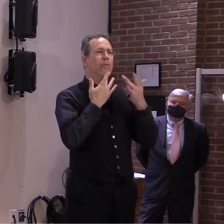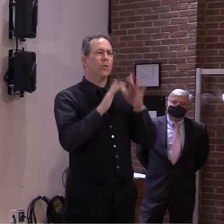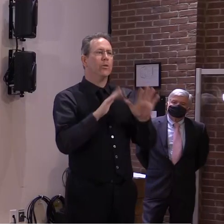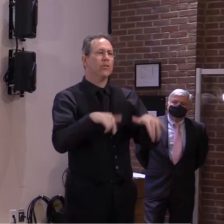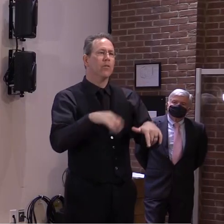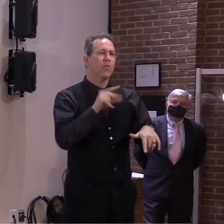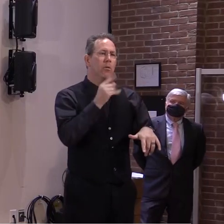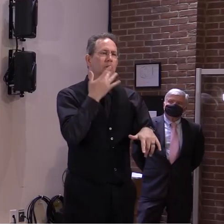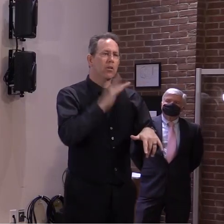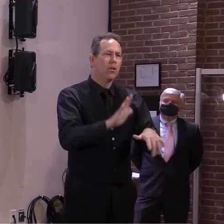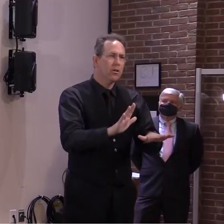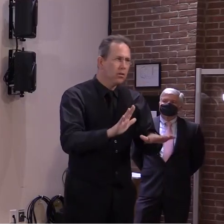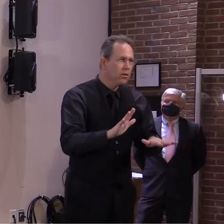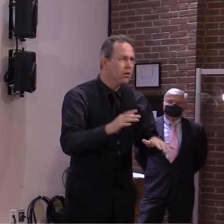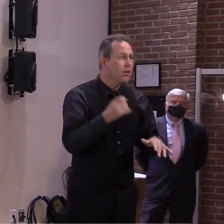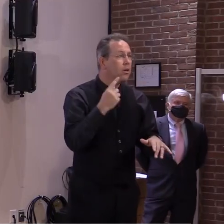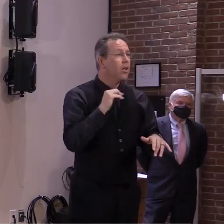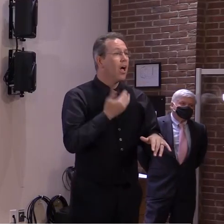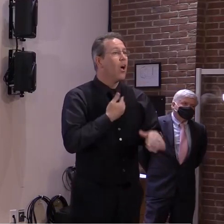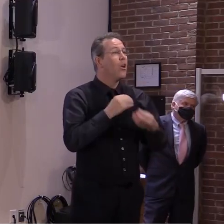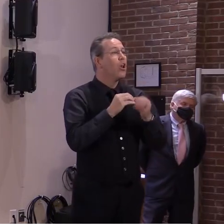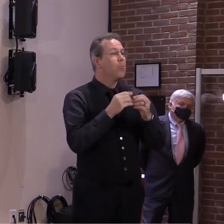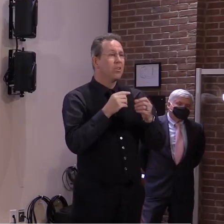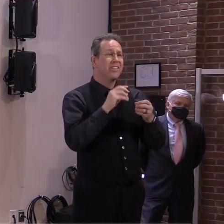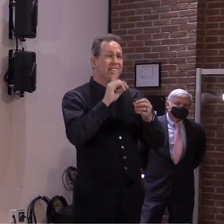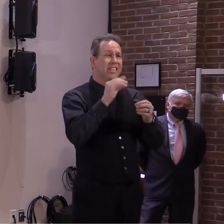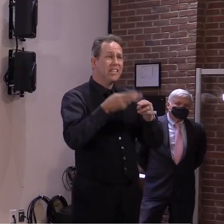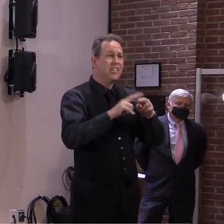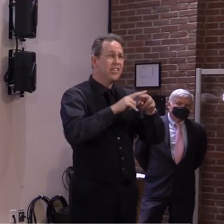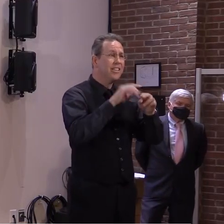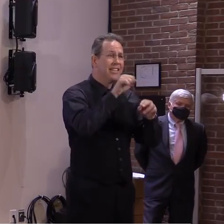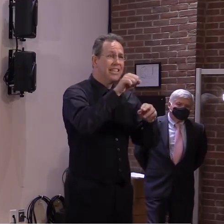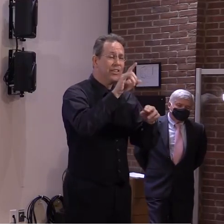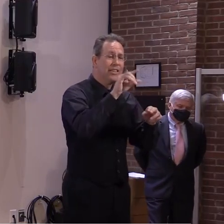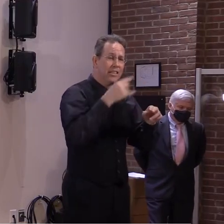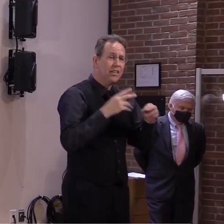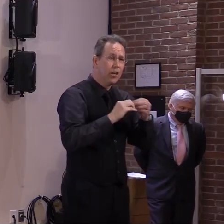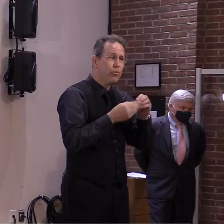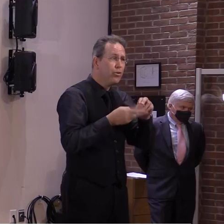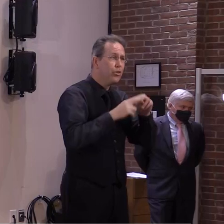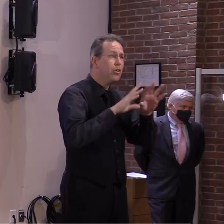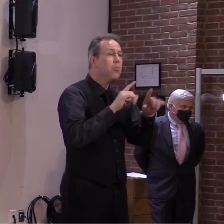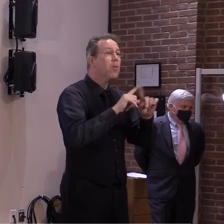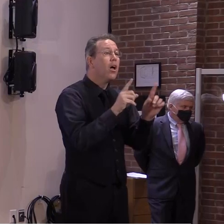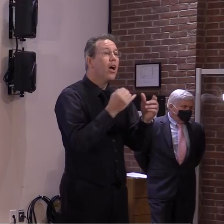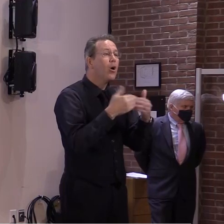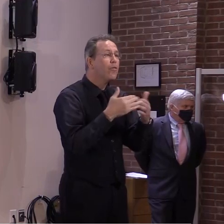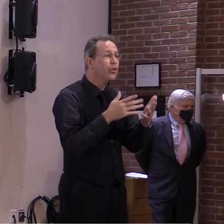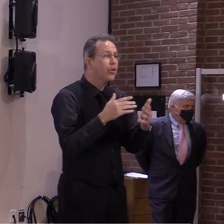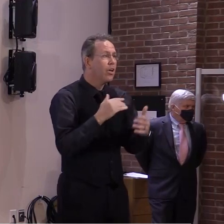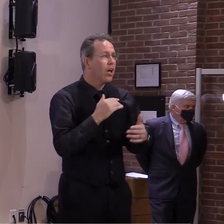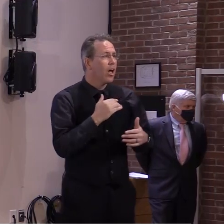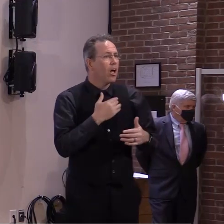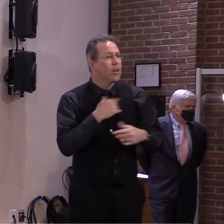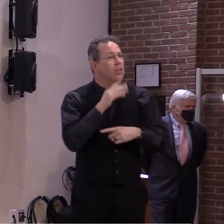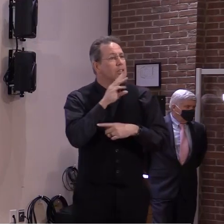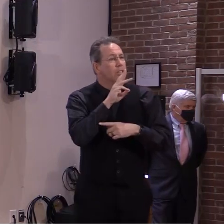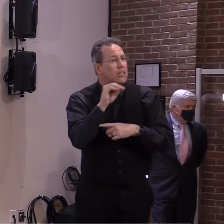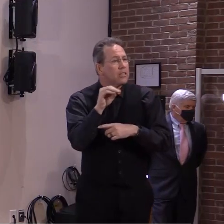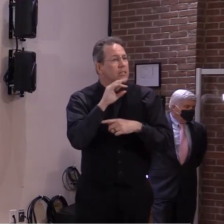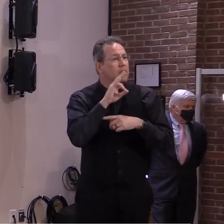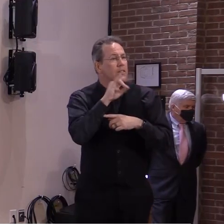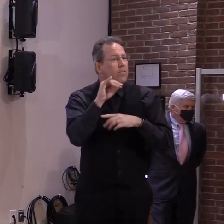when the most vulnerable are vaccinated already, which is fantastic. We're not seeing them dying. We're not seeing them